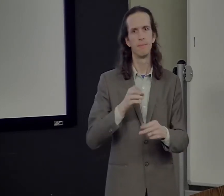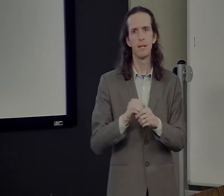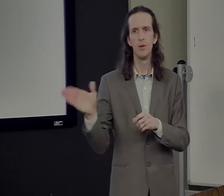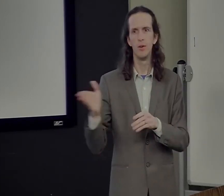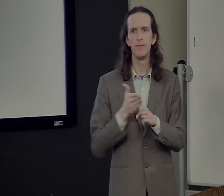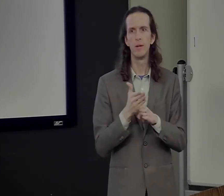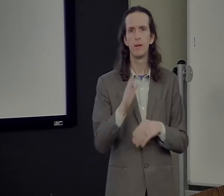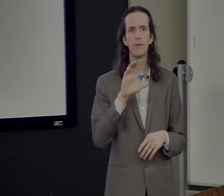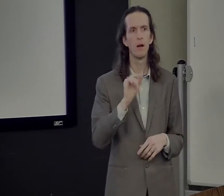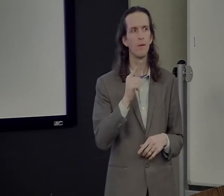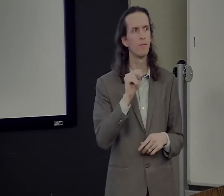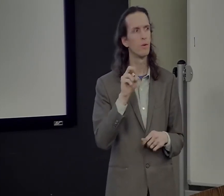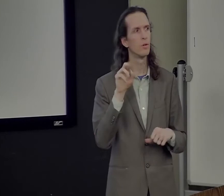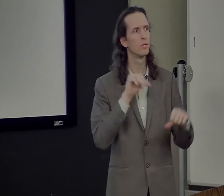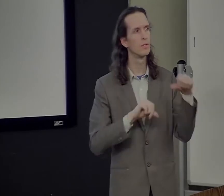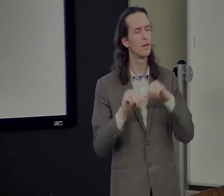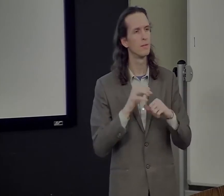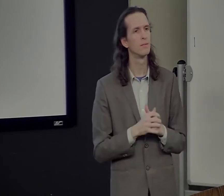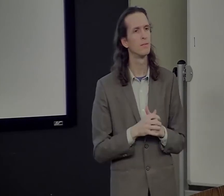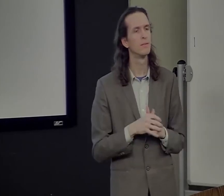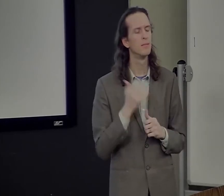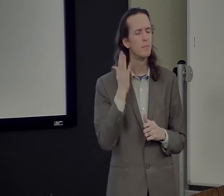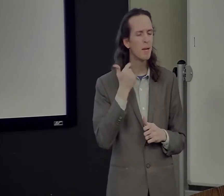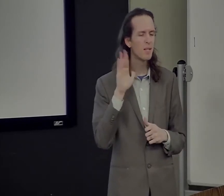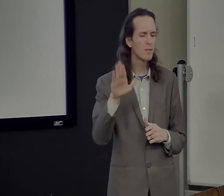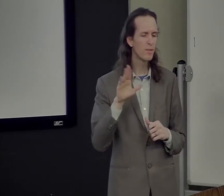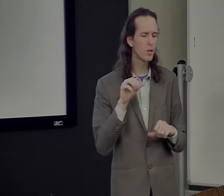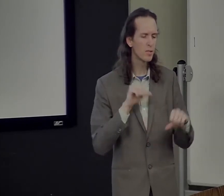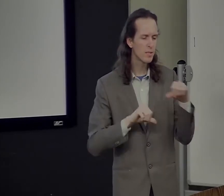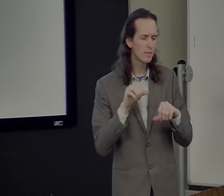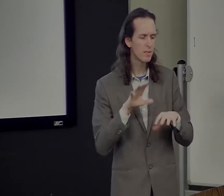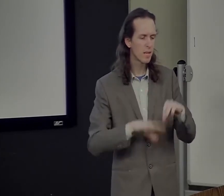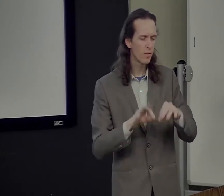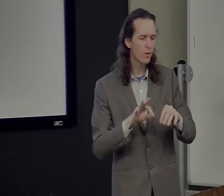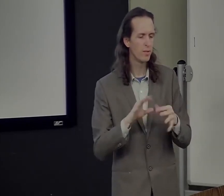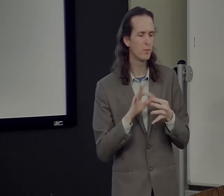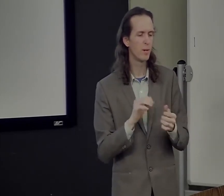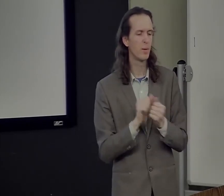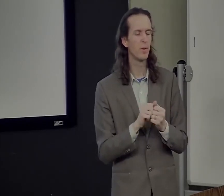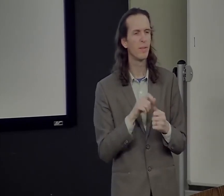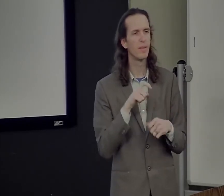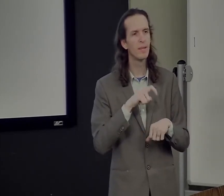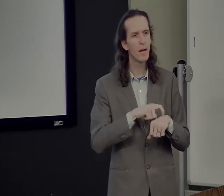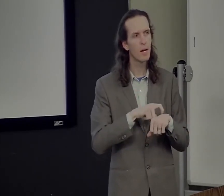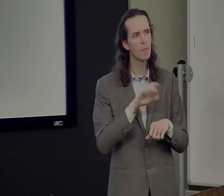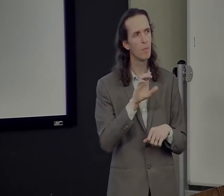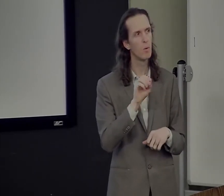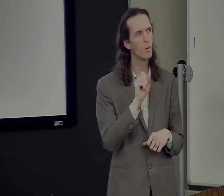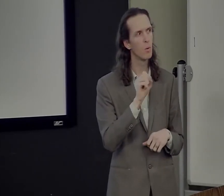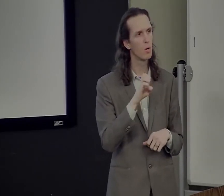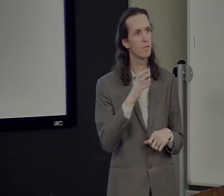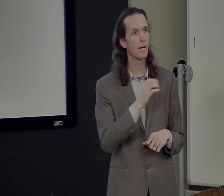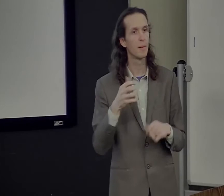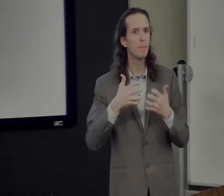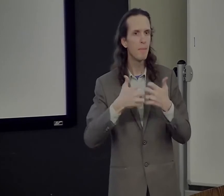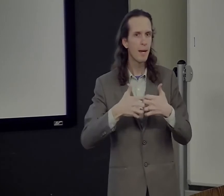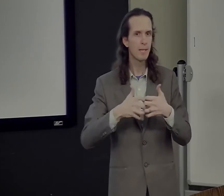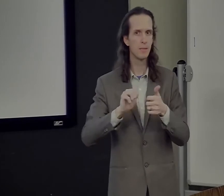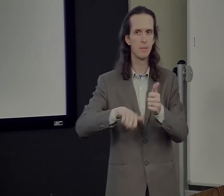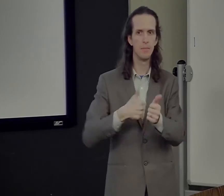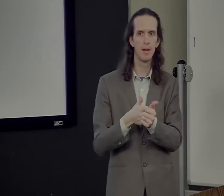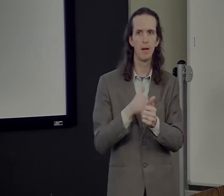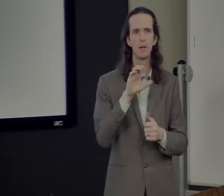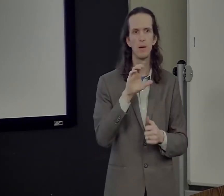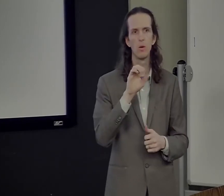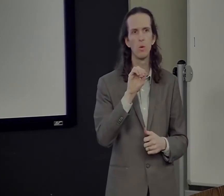So Dr. Bedny is well known in the field of cognitive neuroscience because of her discoveries about time